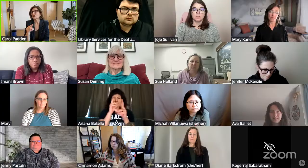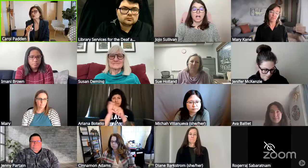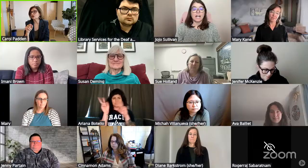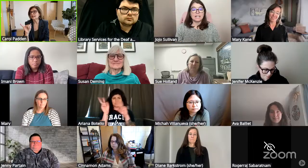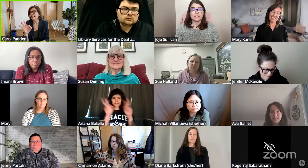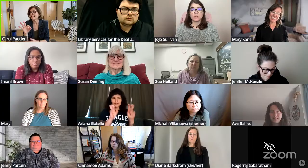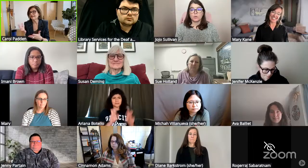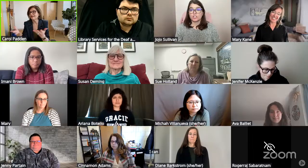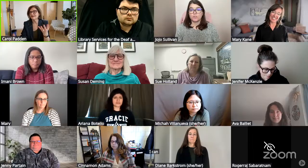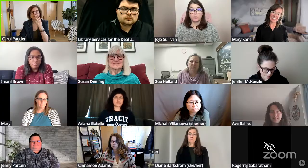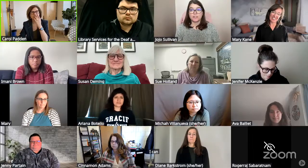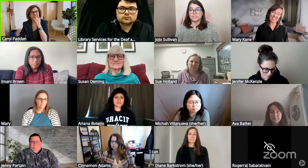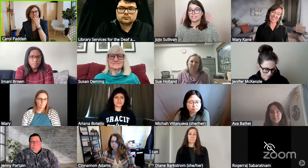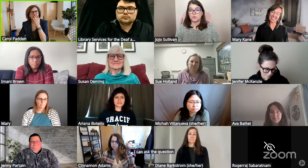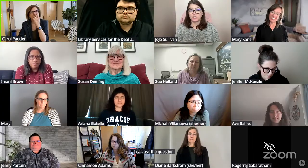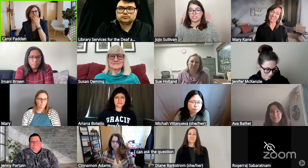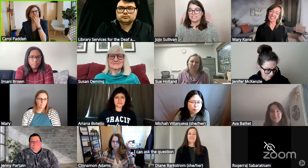I can ask a question if nobody else has a question.